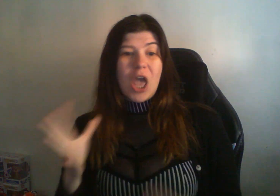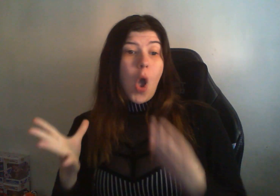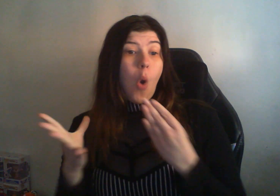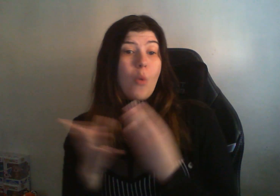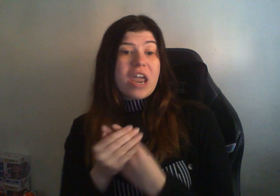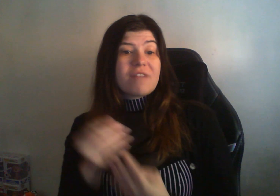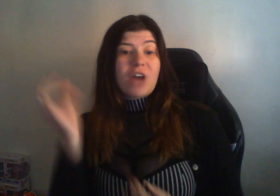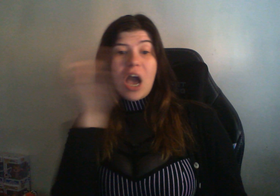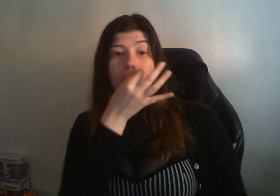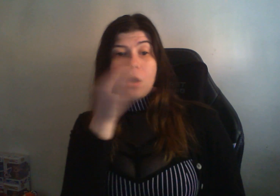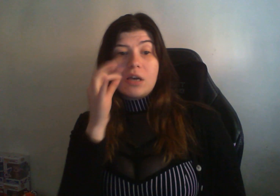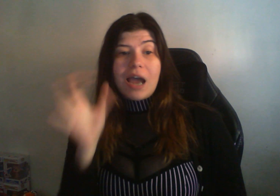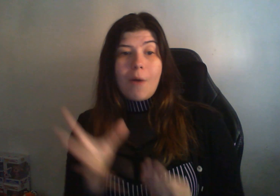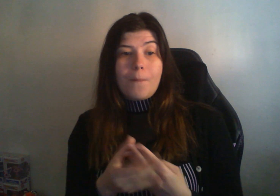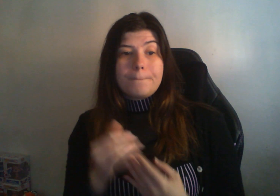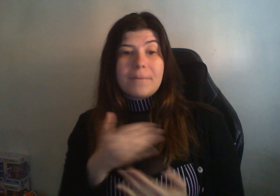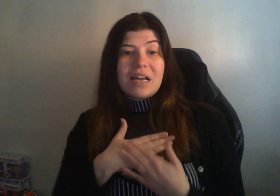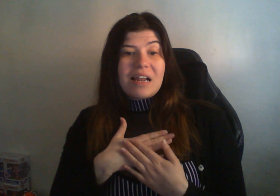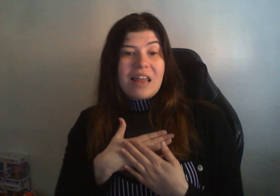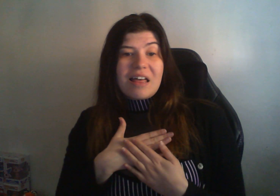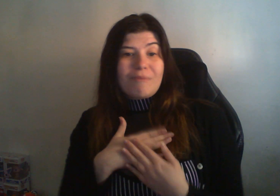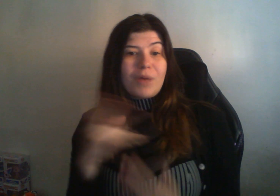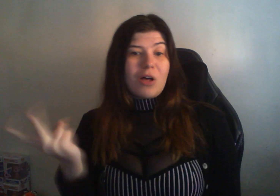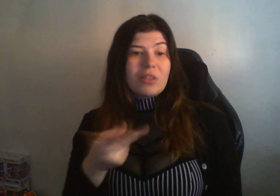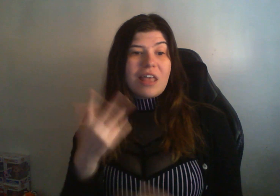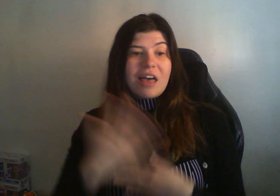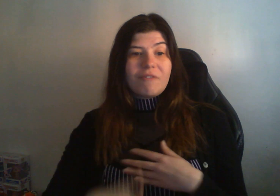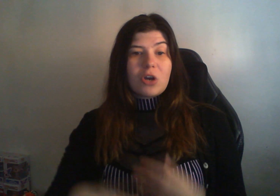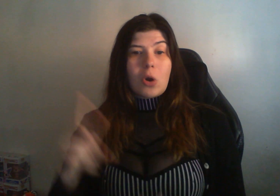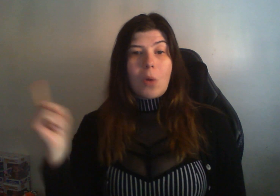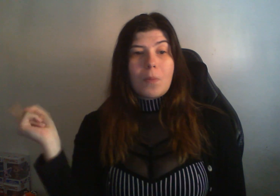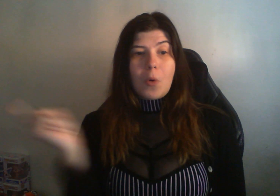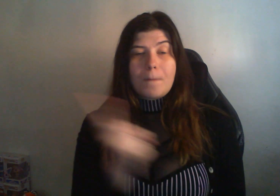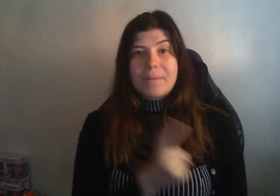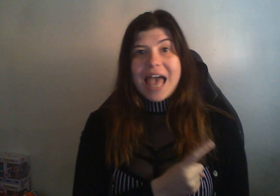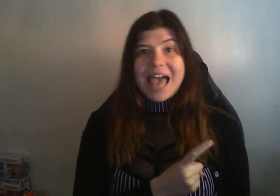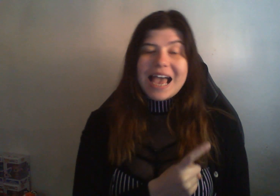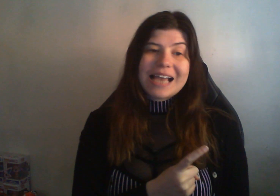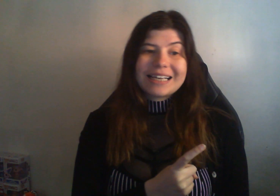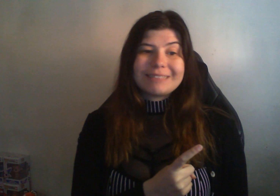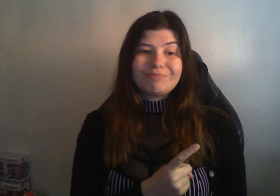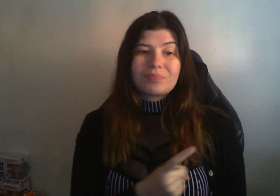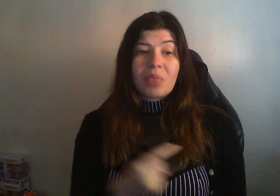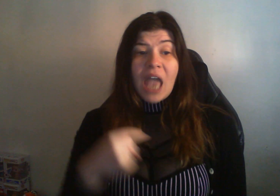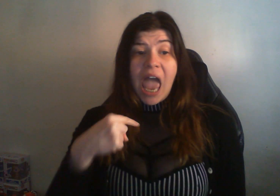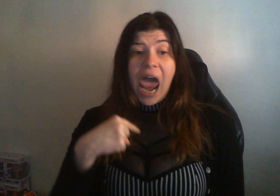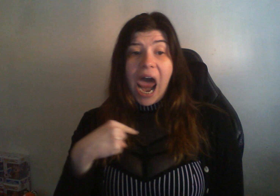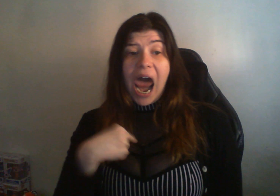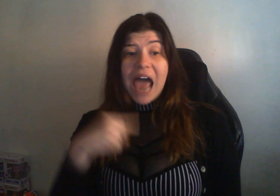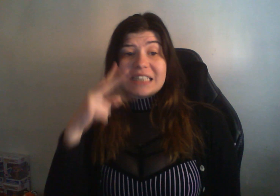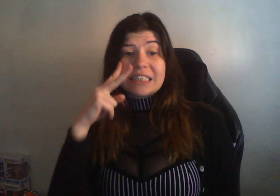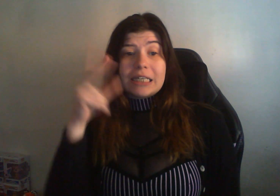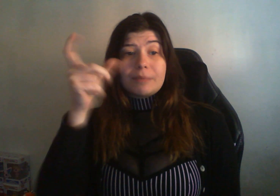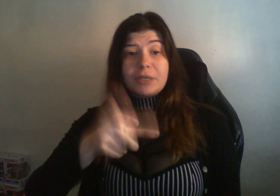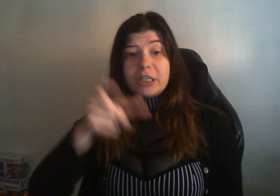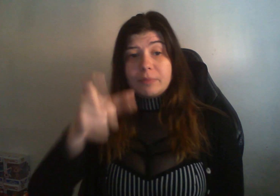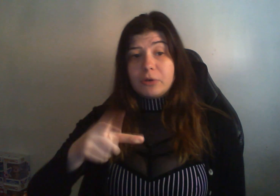meet. Green flower and my love will never come back. I see people